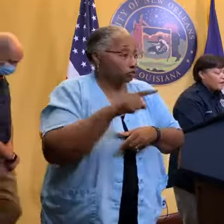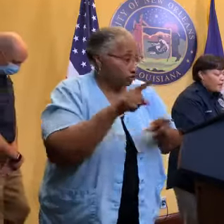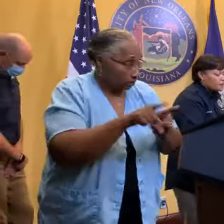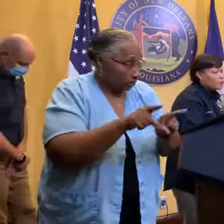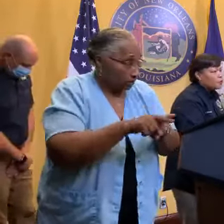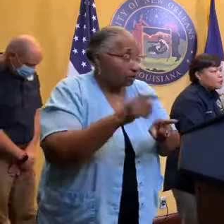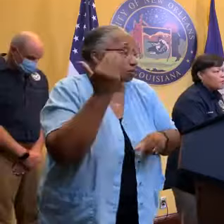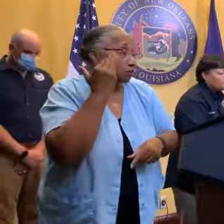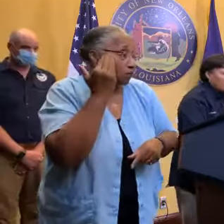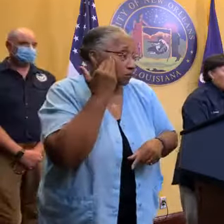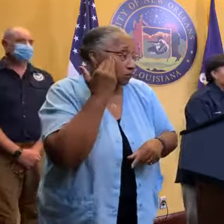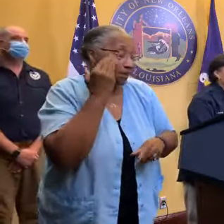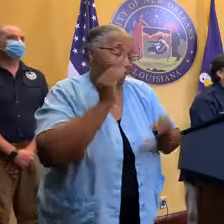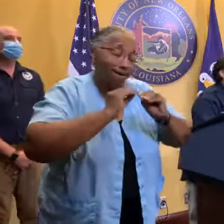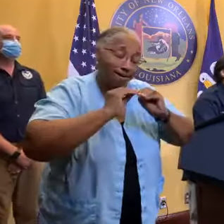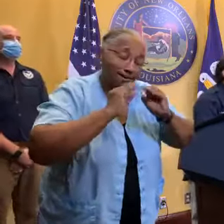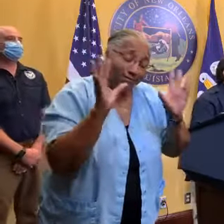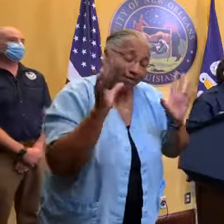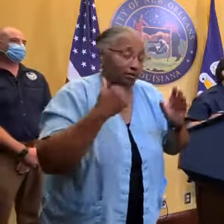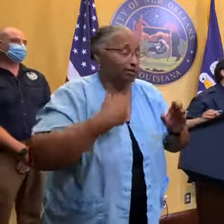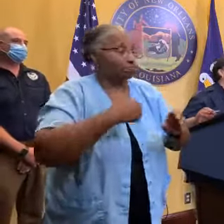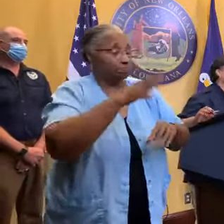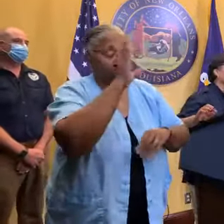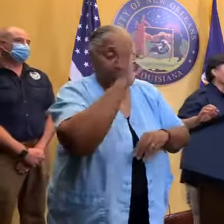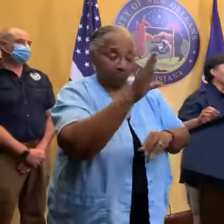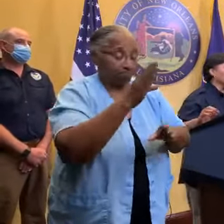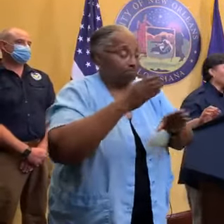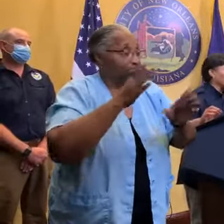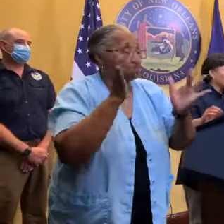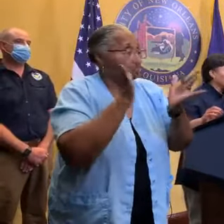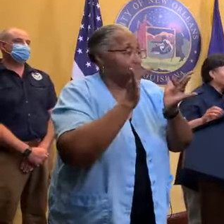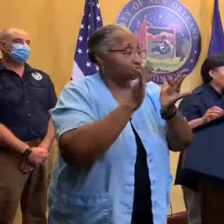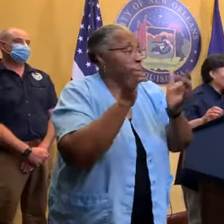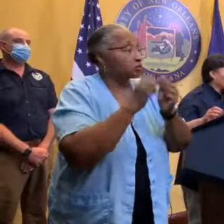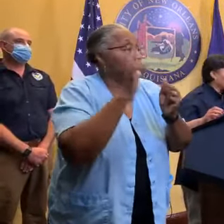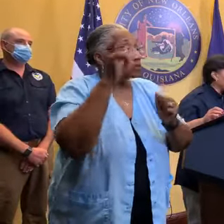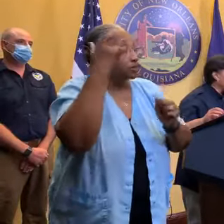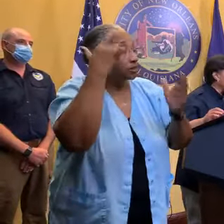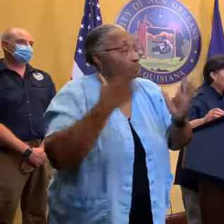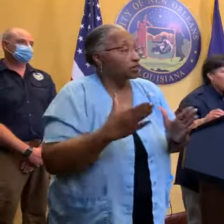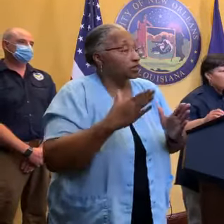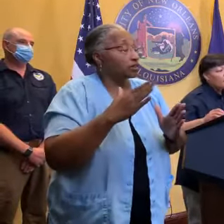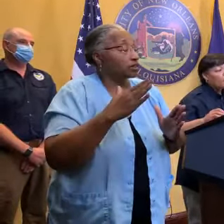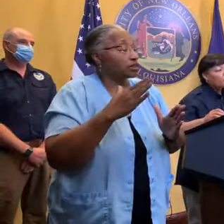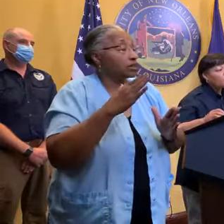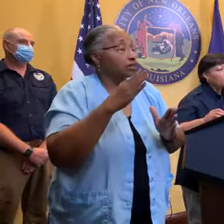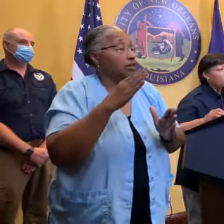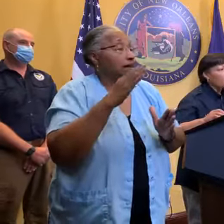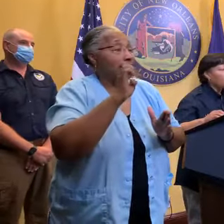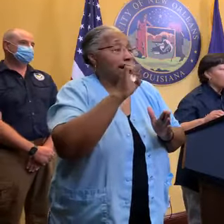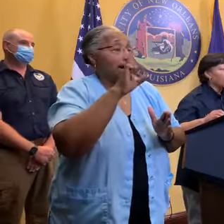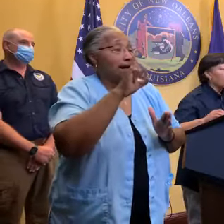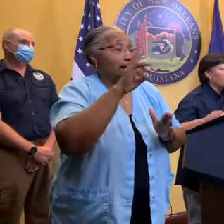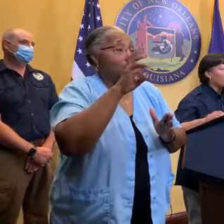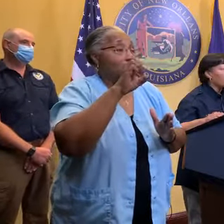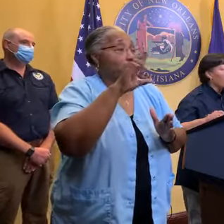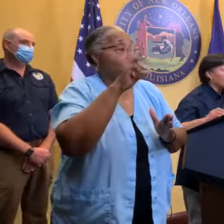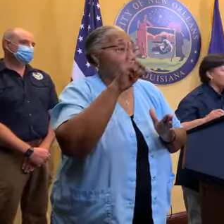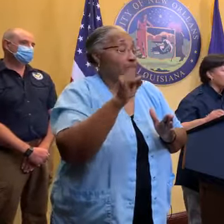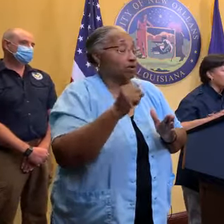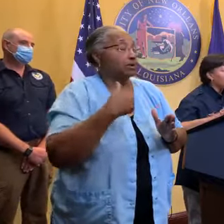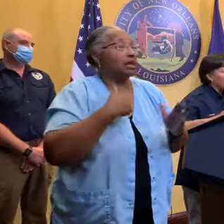that absolutely I've been in direct communication with Governor John Bell Edwards. I also expect by